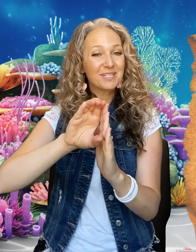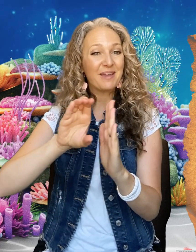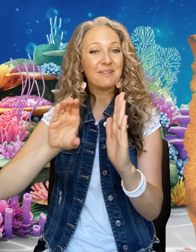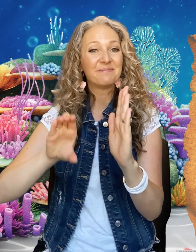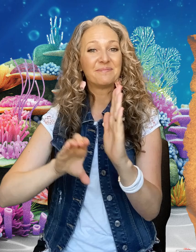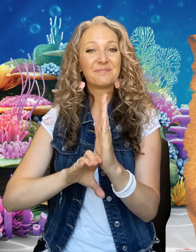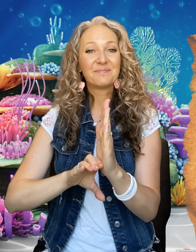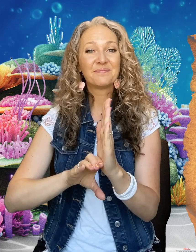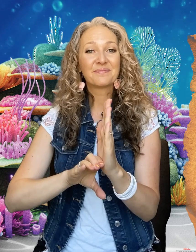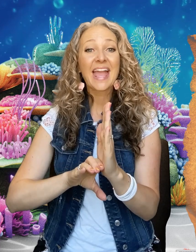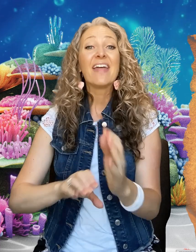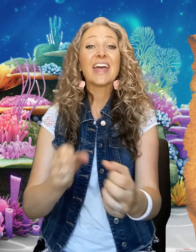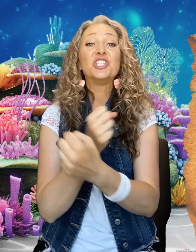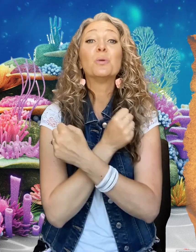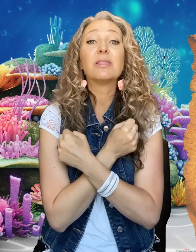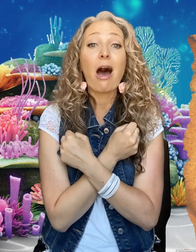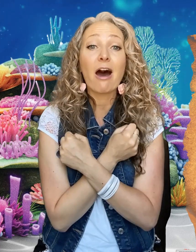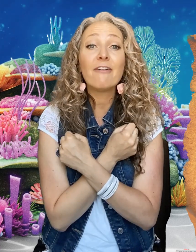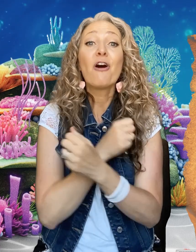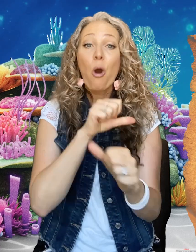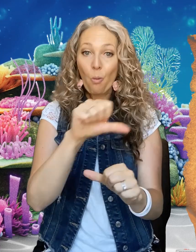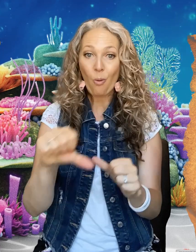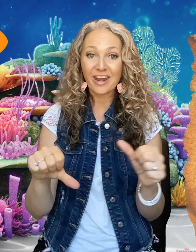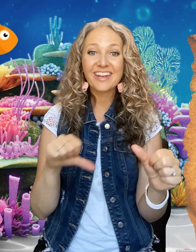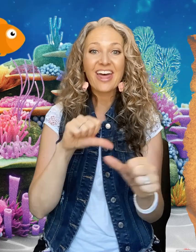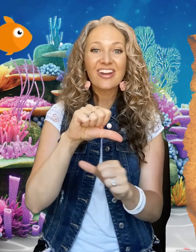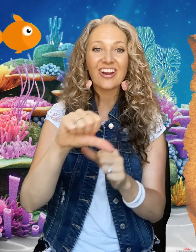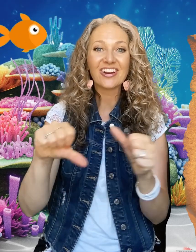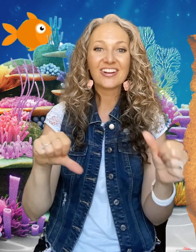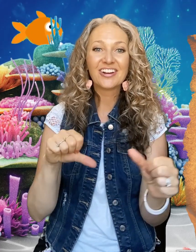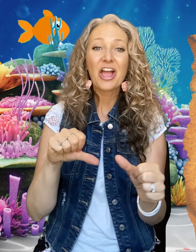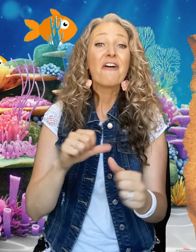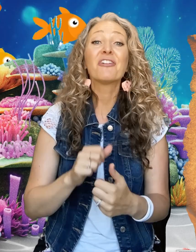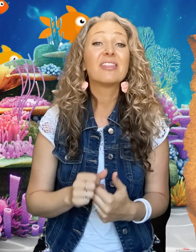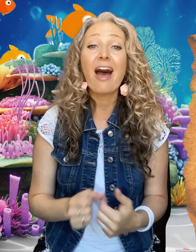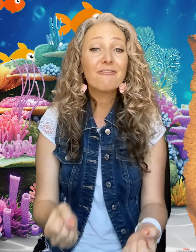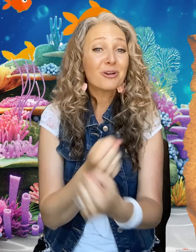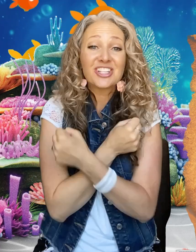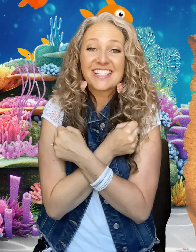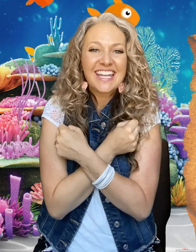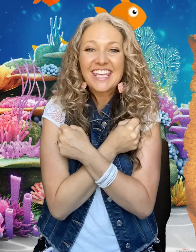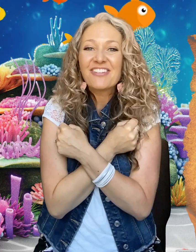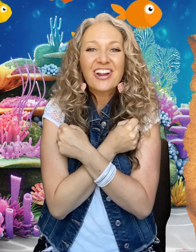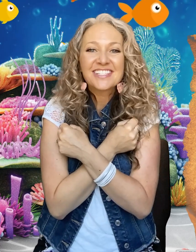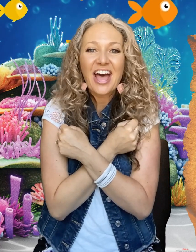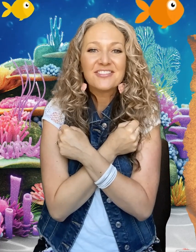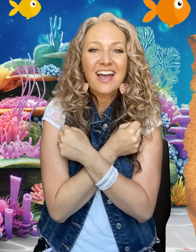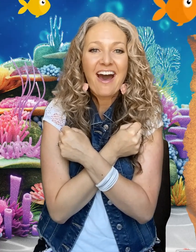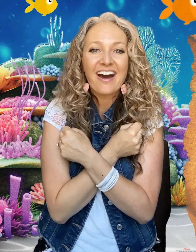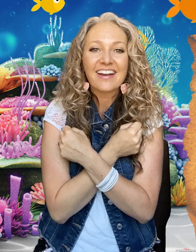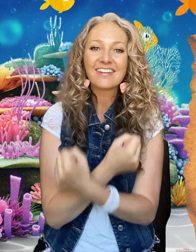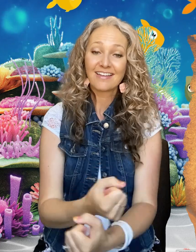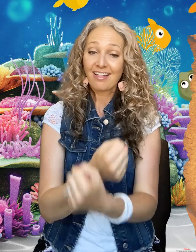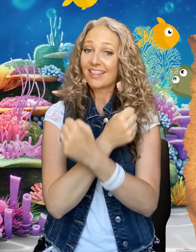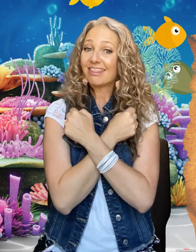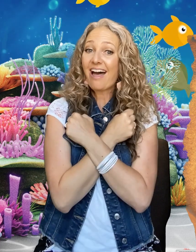Commandment. That you love one another. For love, we're just going to give ourselves a hug.